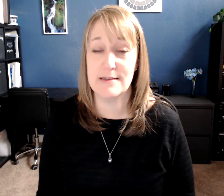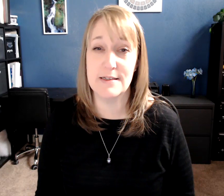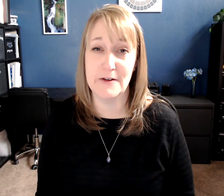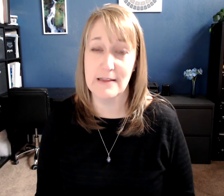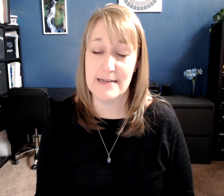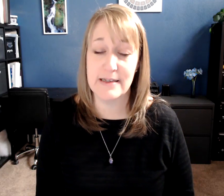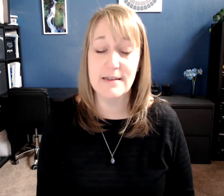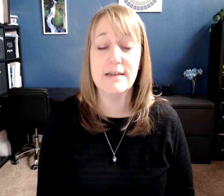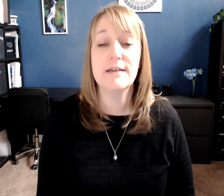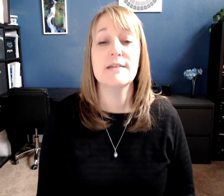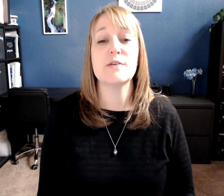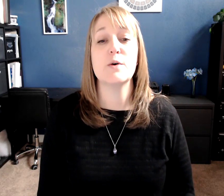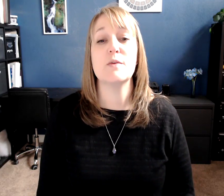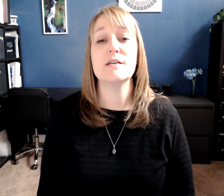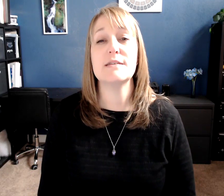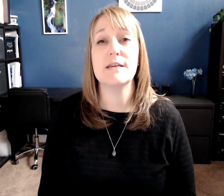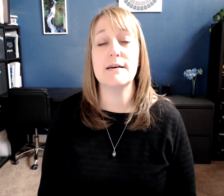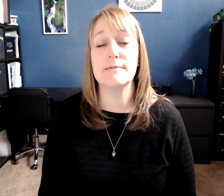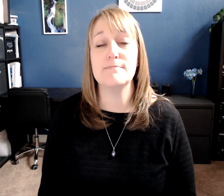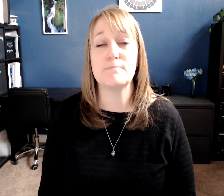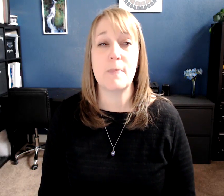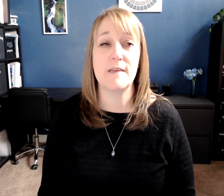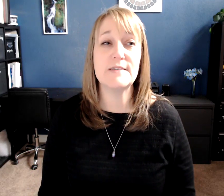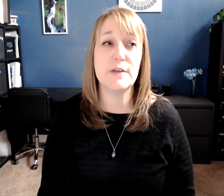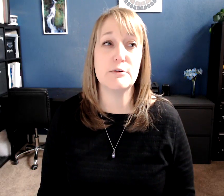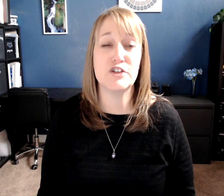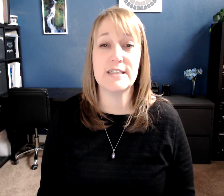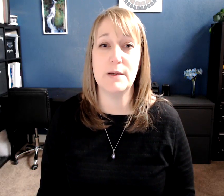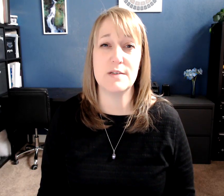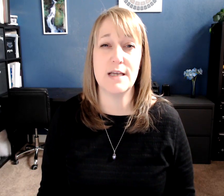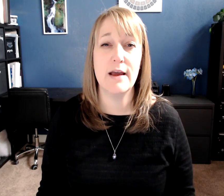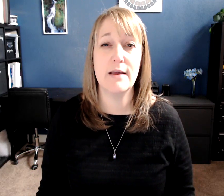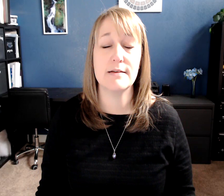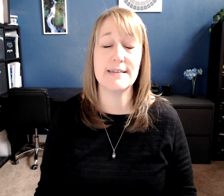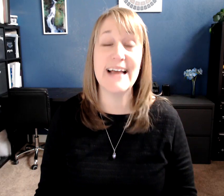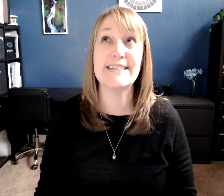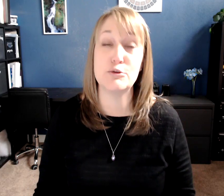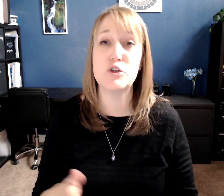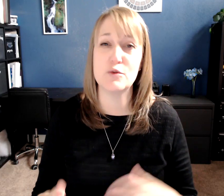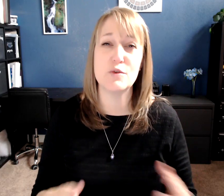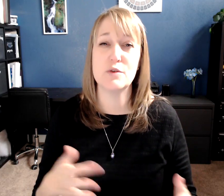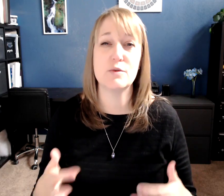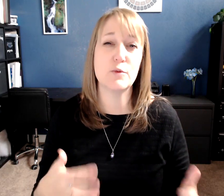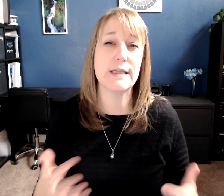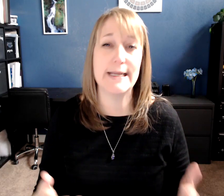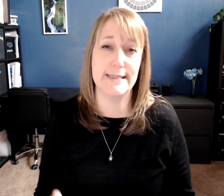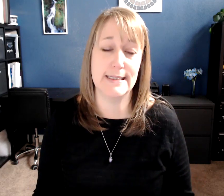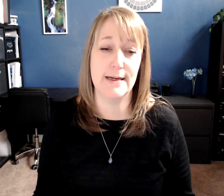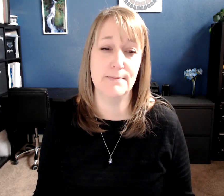a different lesson. So this video is just about time signs that you would use related to time.